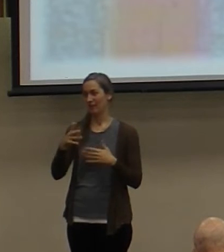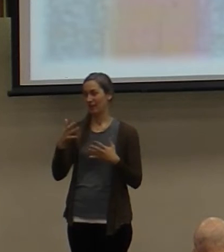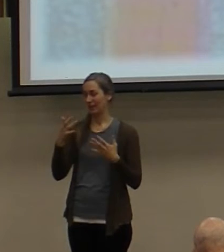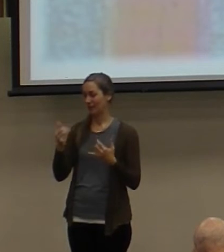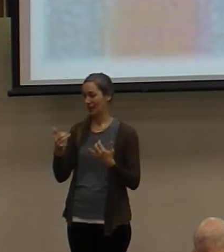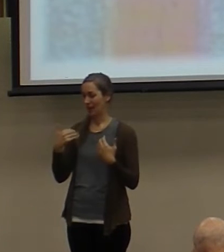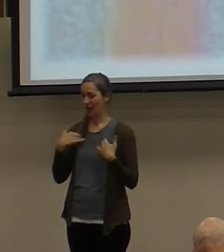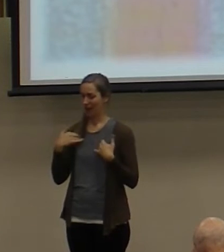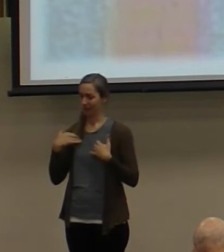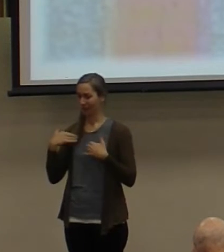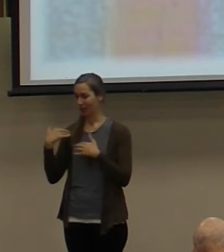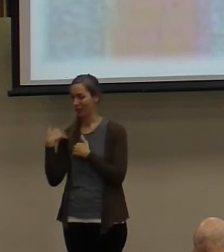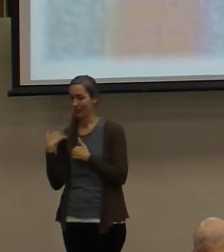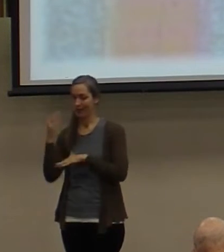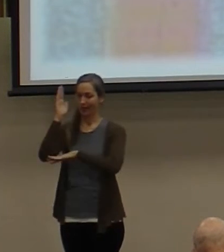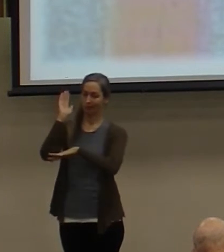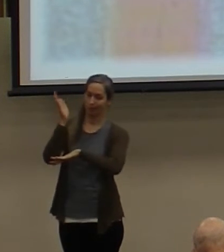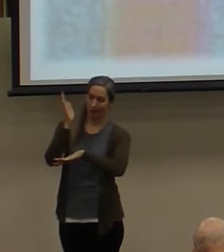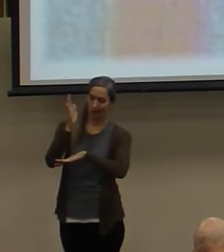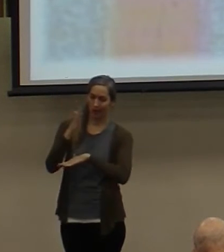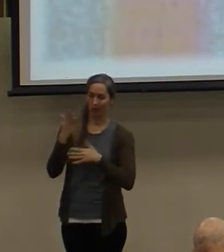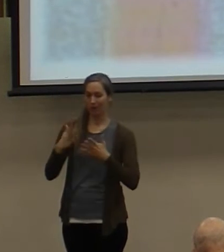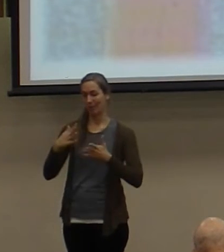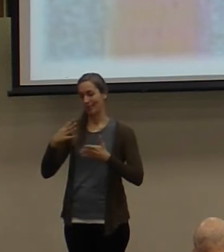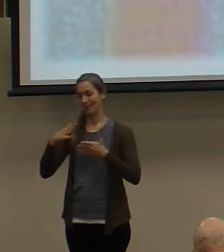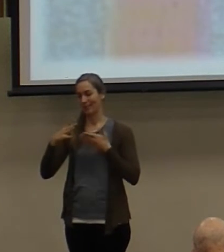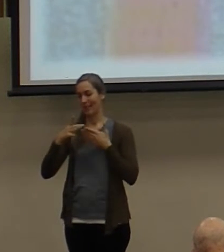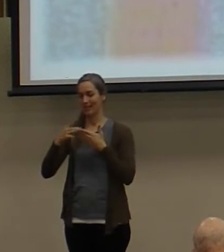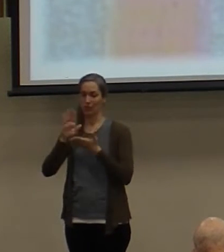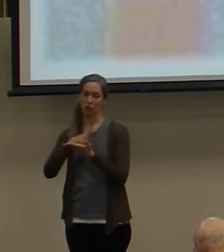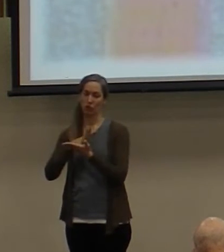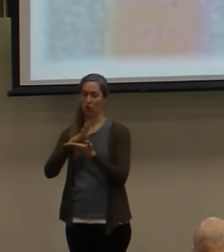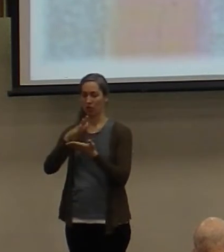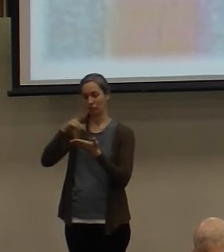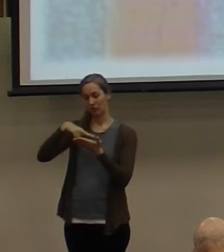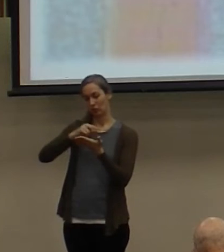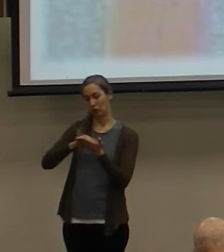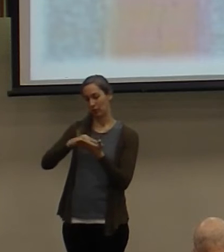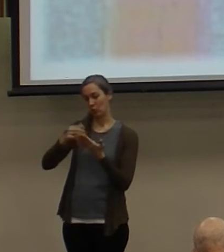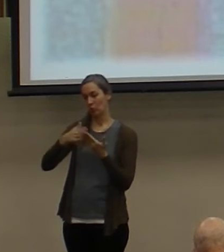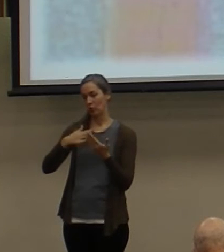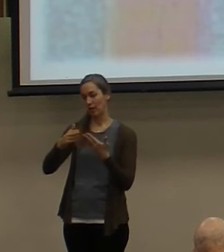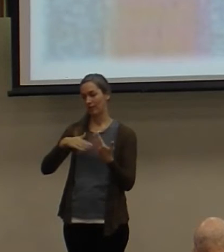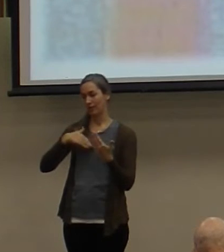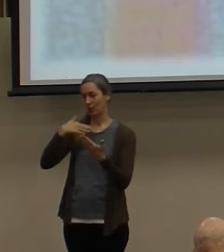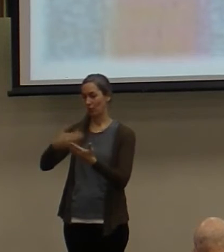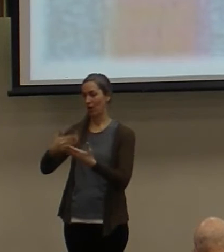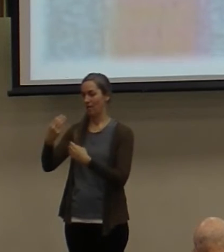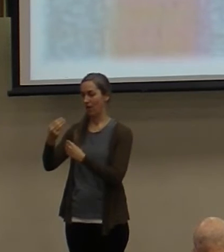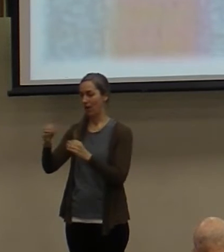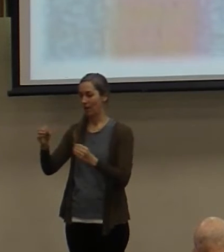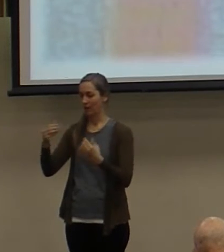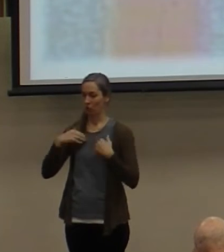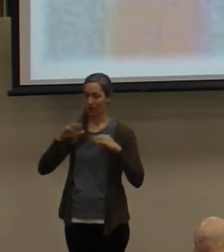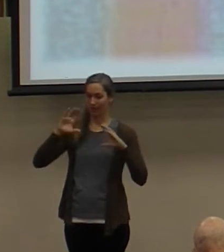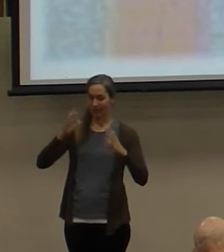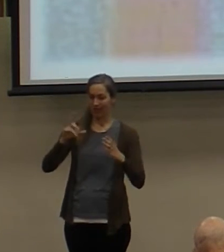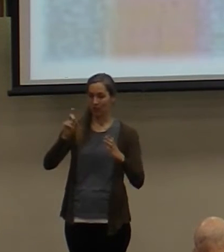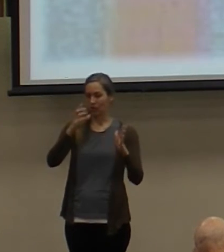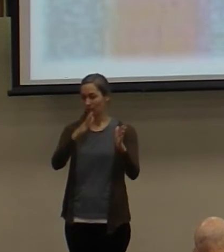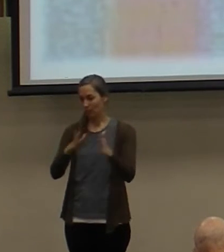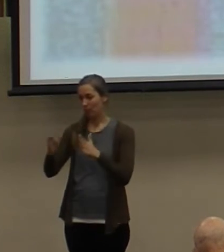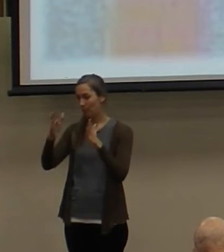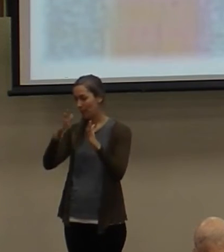and you have to speak or lead a song or say a prayer or read scripture or whatever else. And then once you get to the office right there are classes to prepare